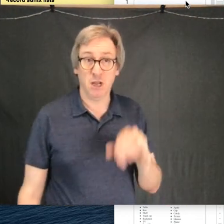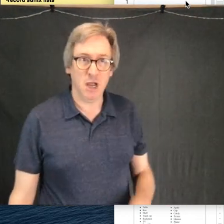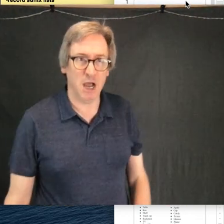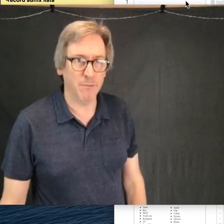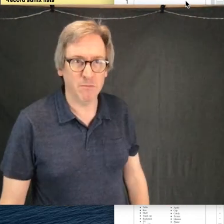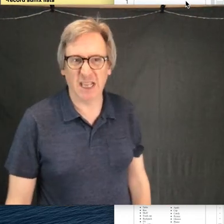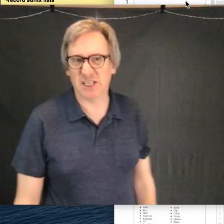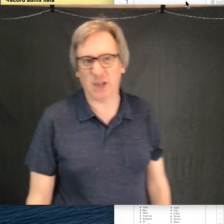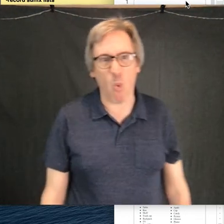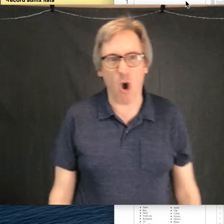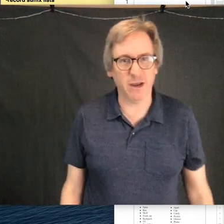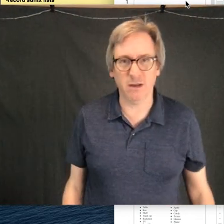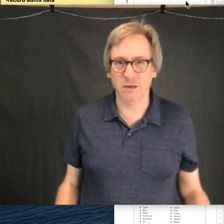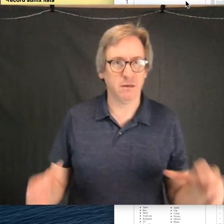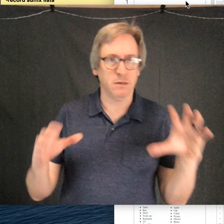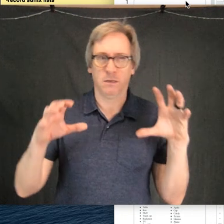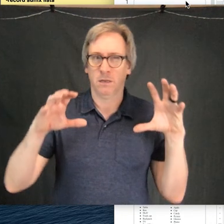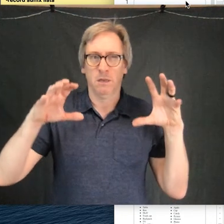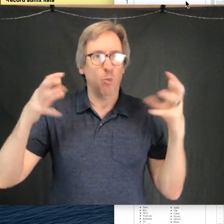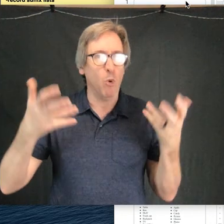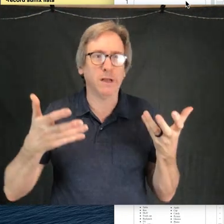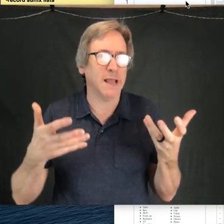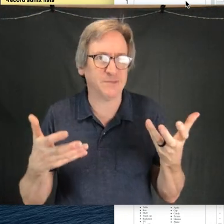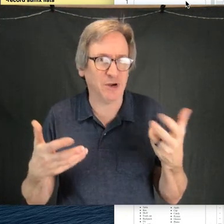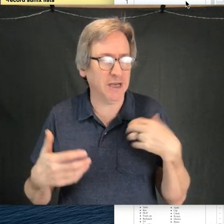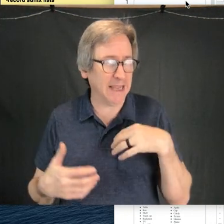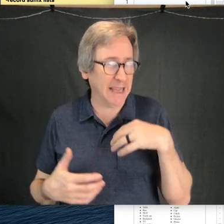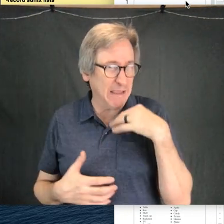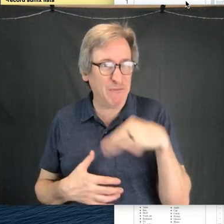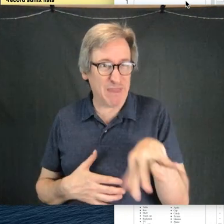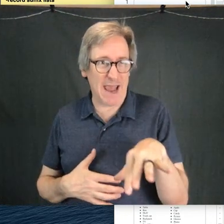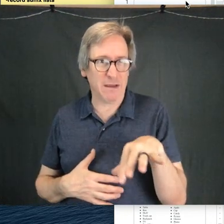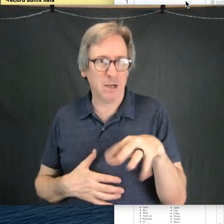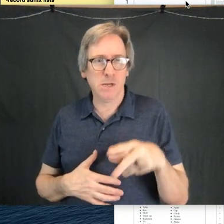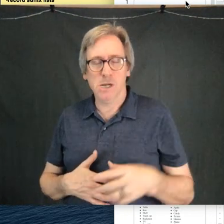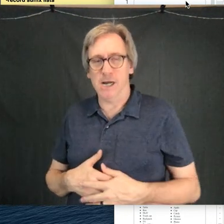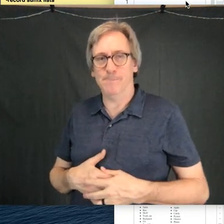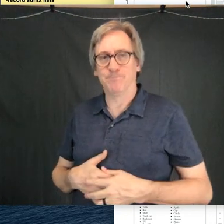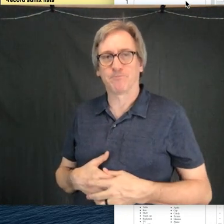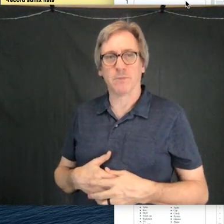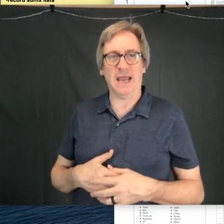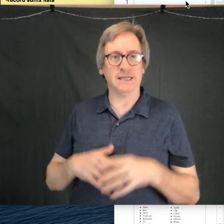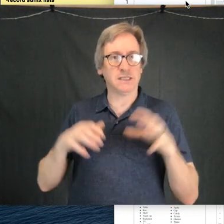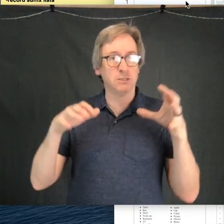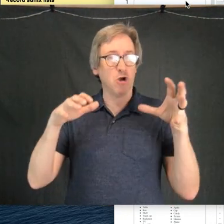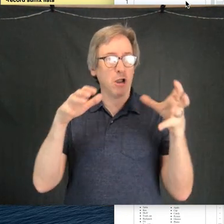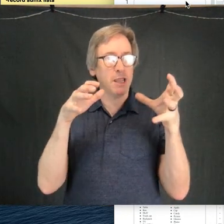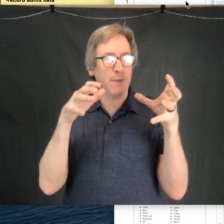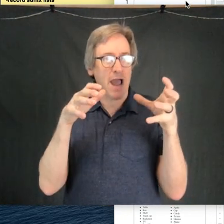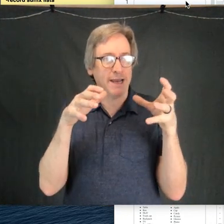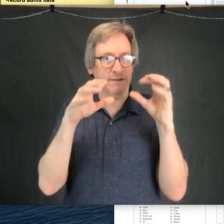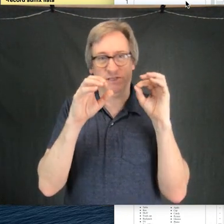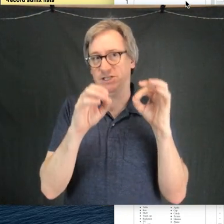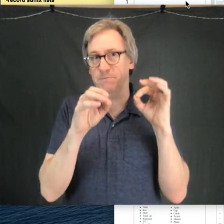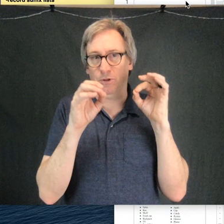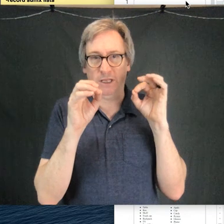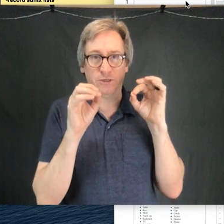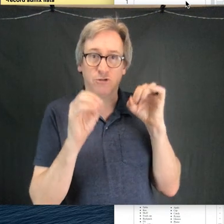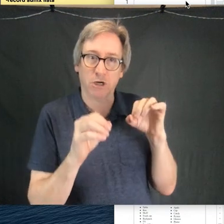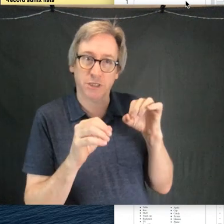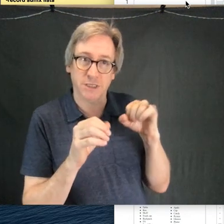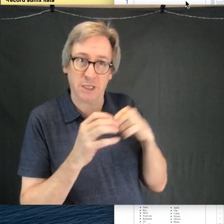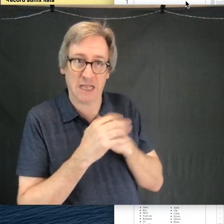chapter. It's like one class period, if that. And it's talking about how to give